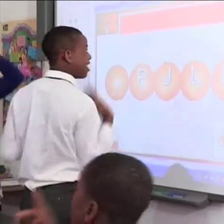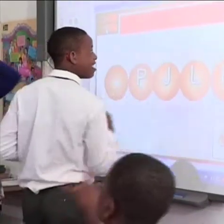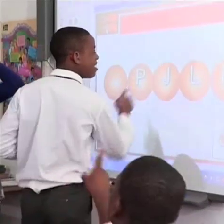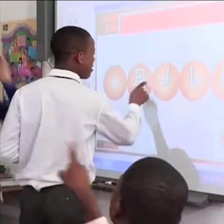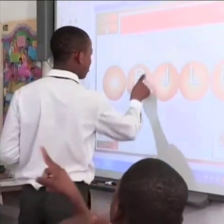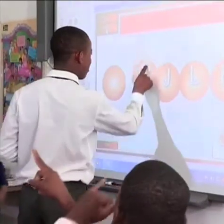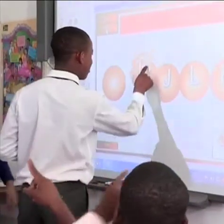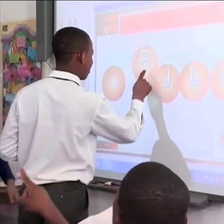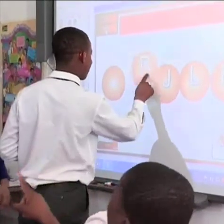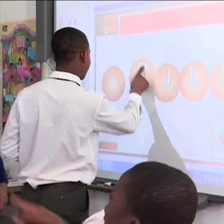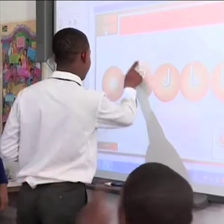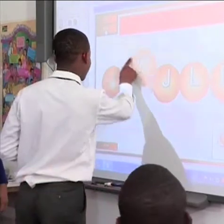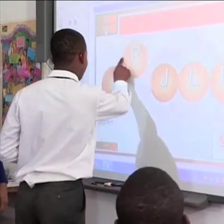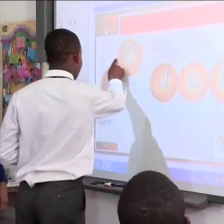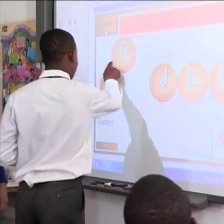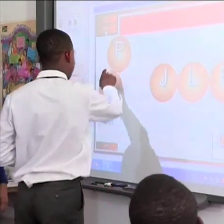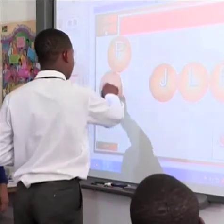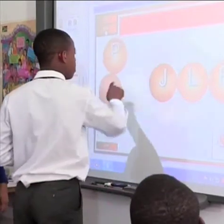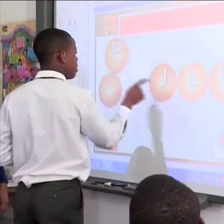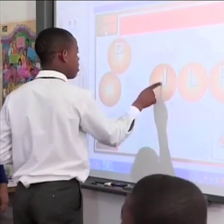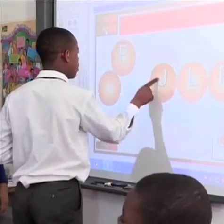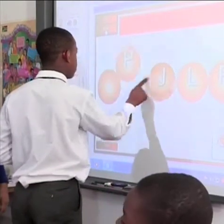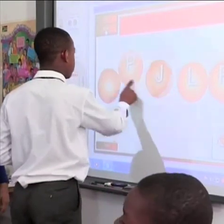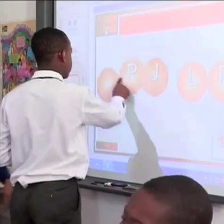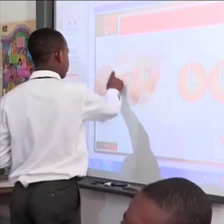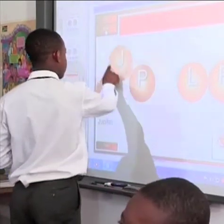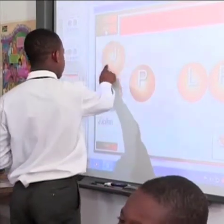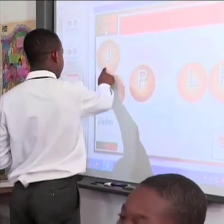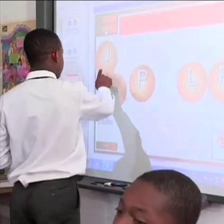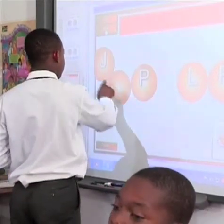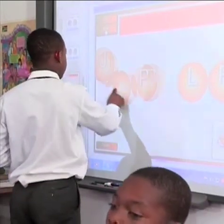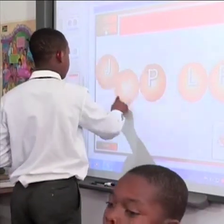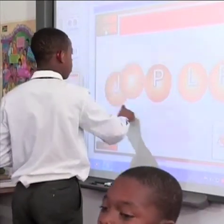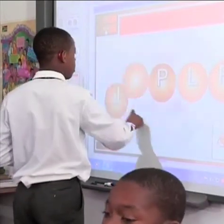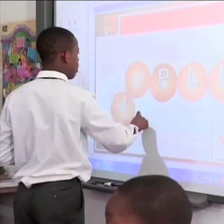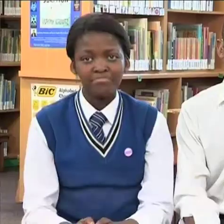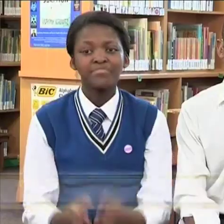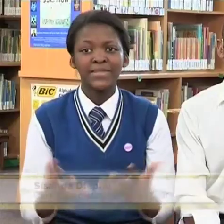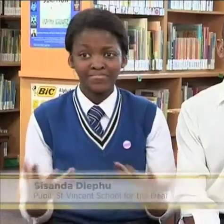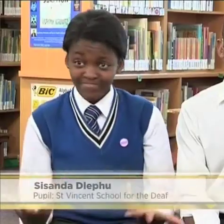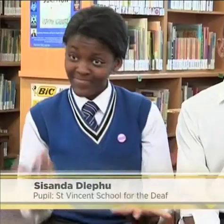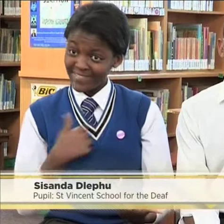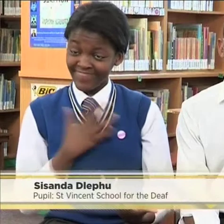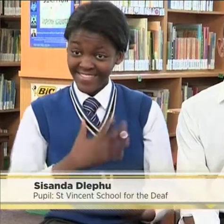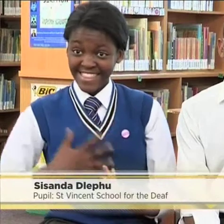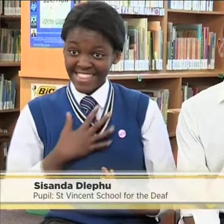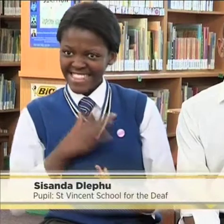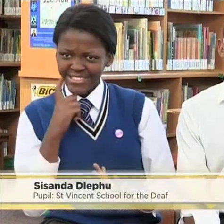long time when I was growing up. Now I feel like it's so easy to understand with the new system. I feel maths is much